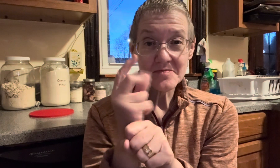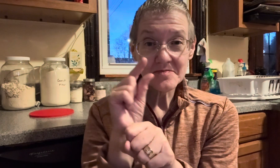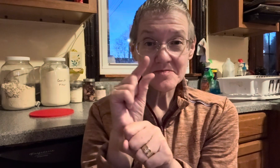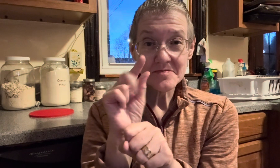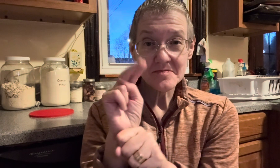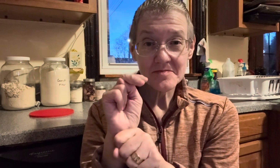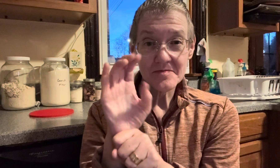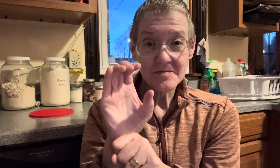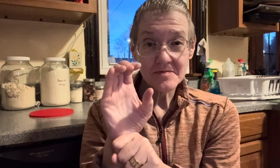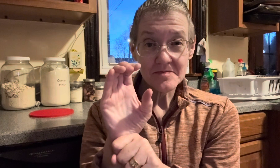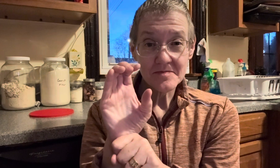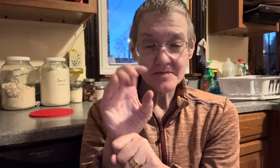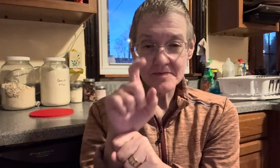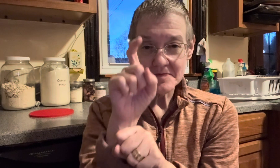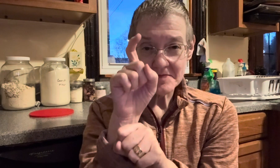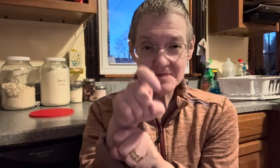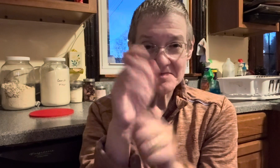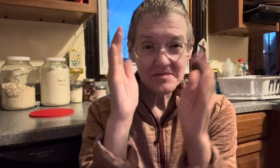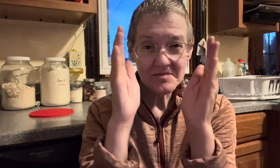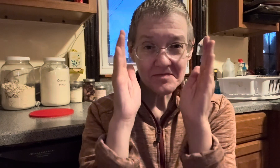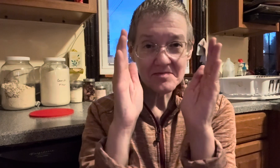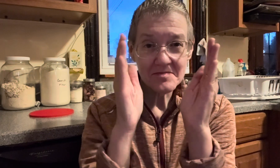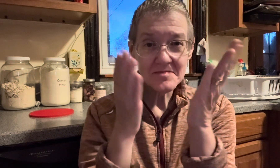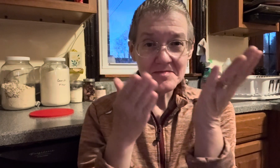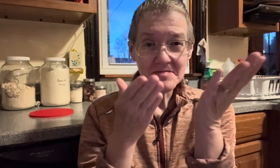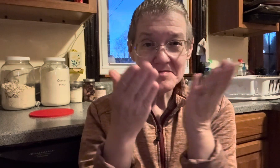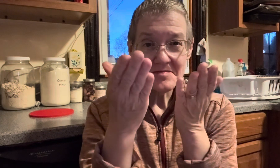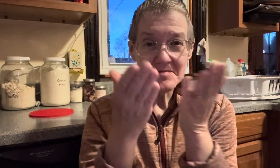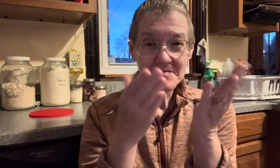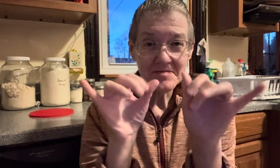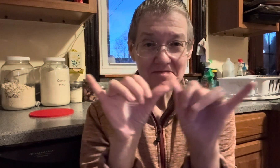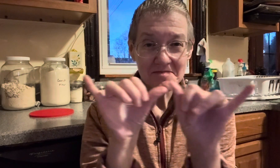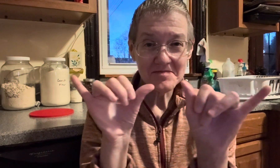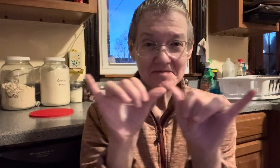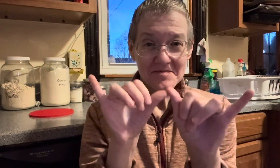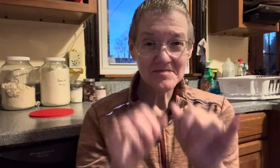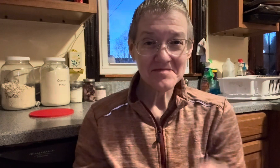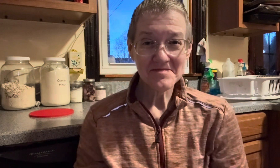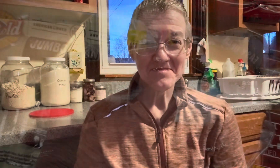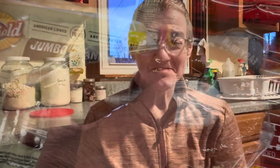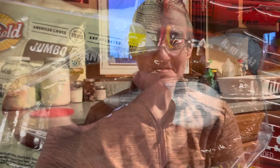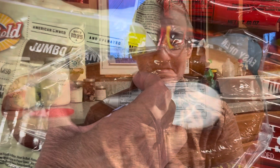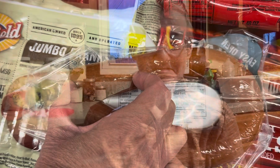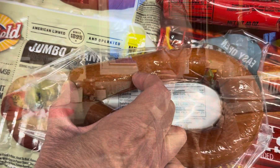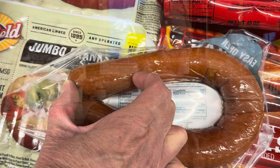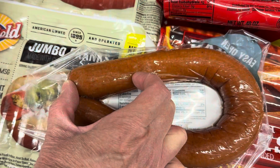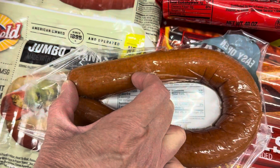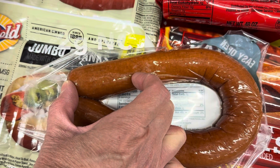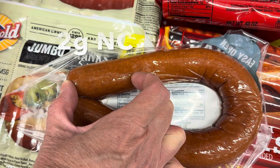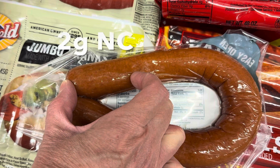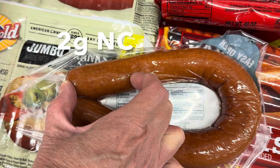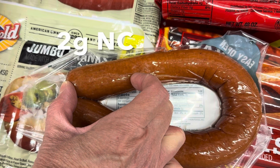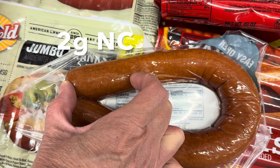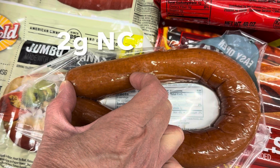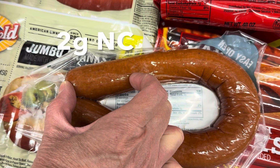going to have 12 grams of net carbs. So you need to pay attention to serving size.